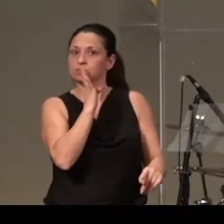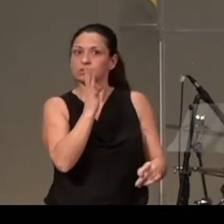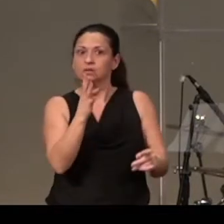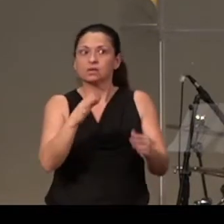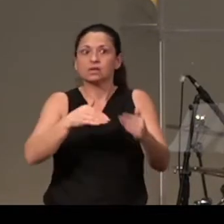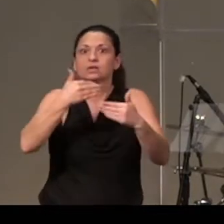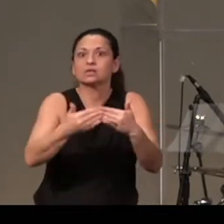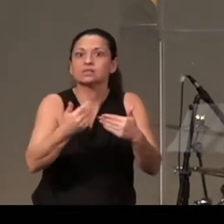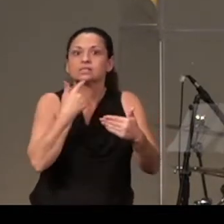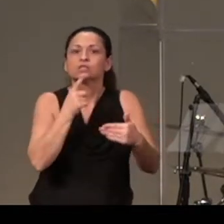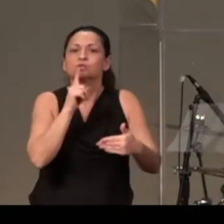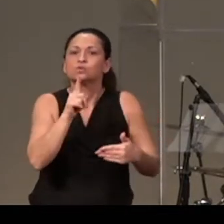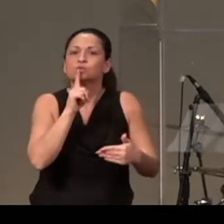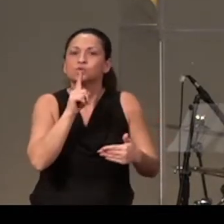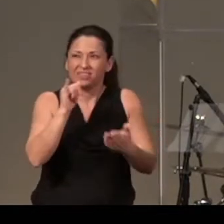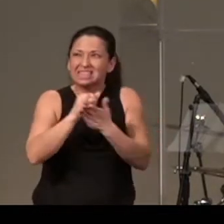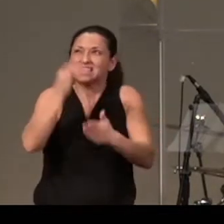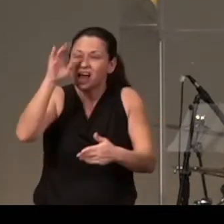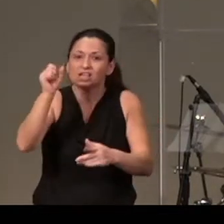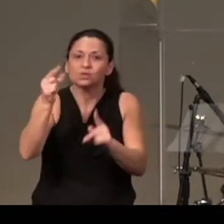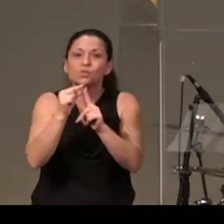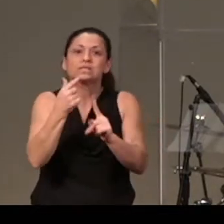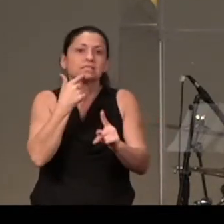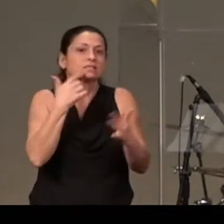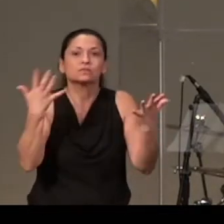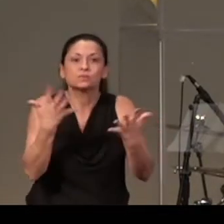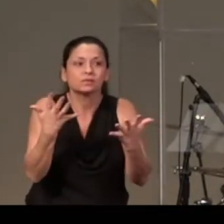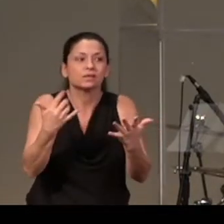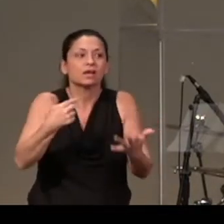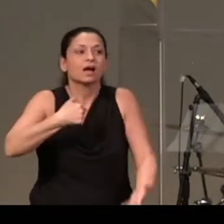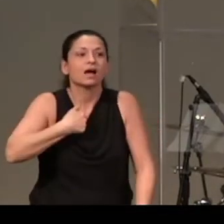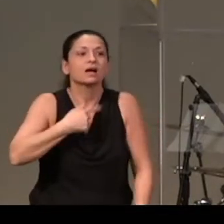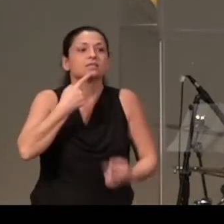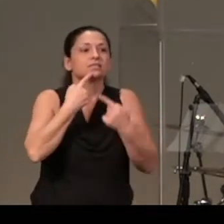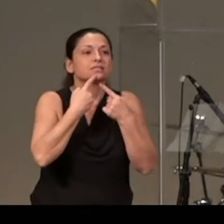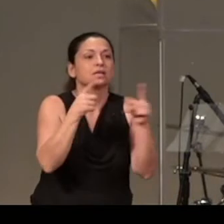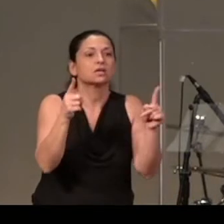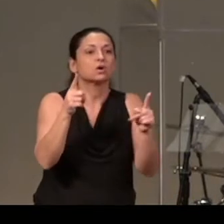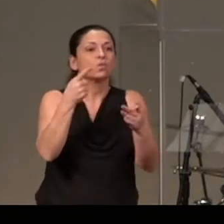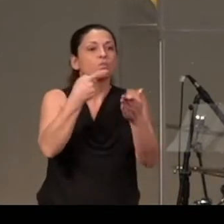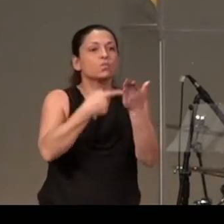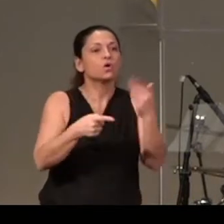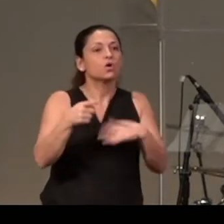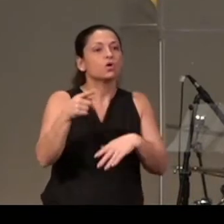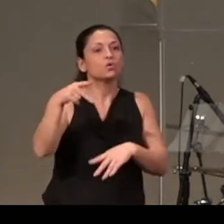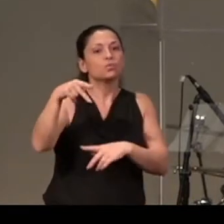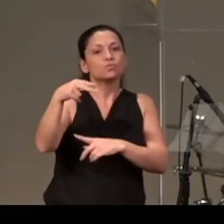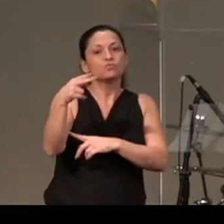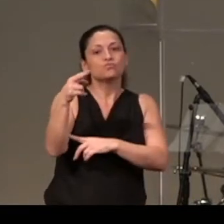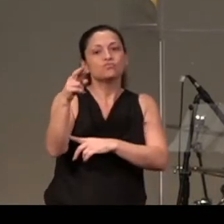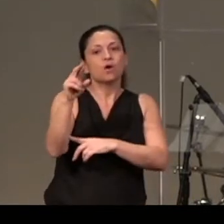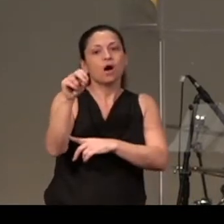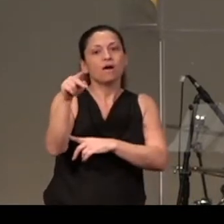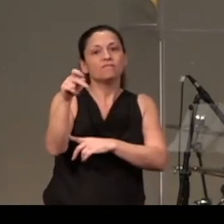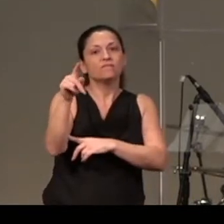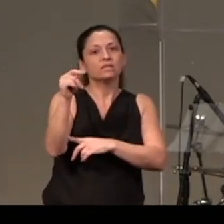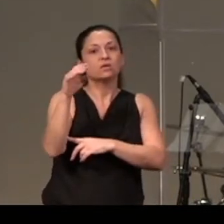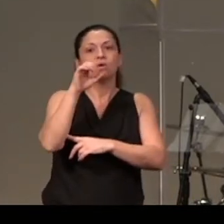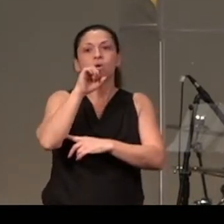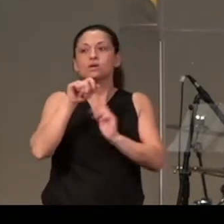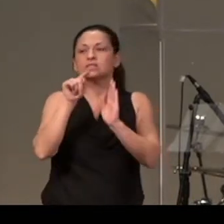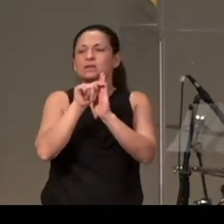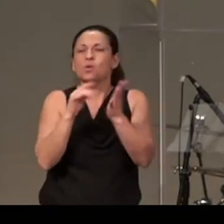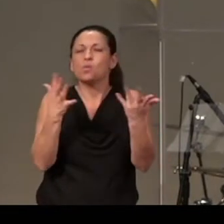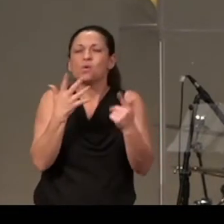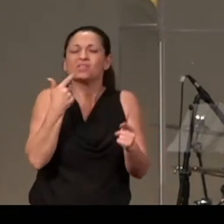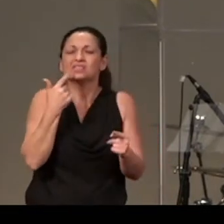says, truly, truly, this is God's word. He says what? I say to you, what did the prophets in the Old Testament say? Come on, help me.